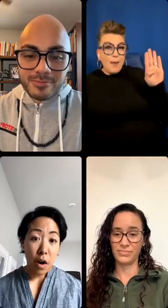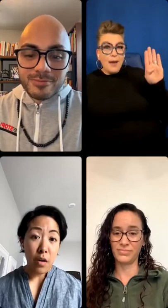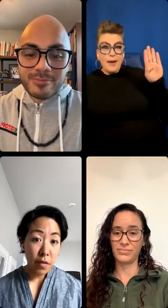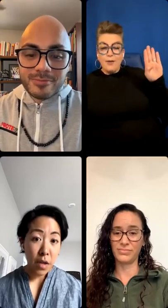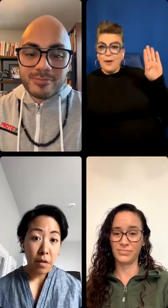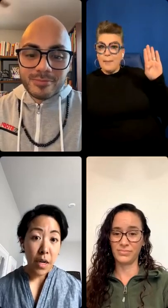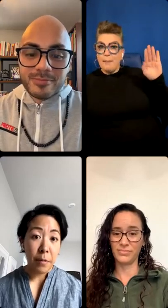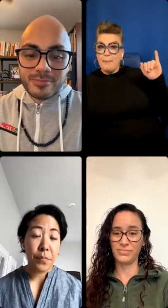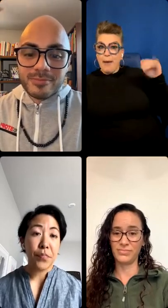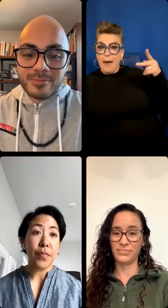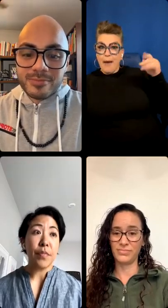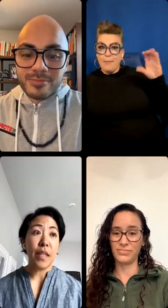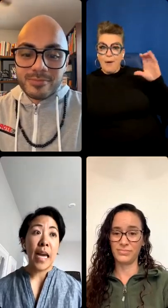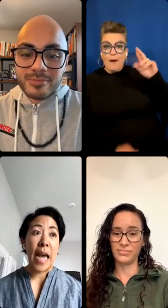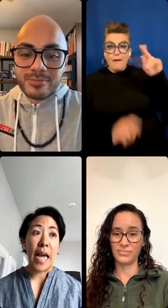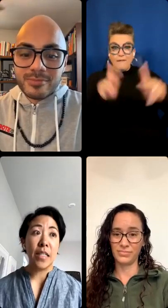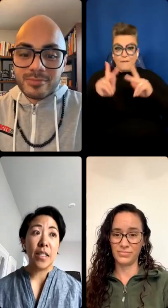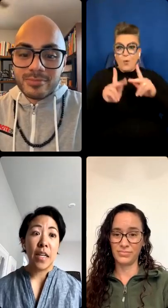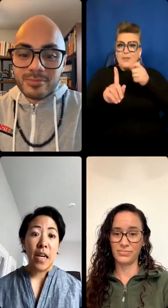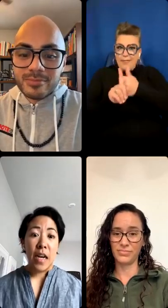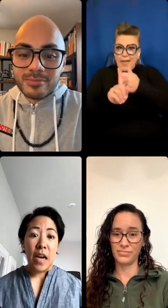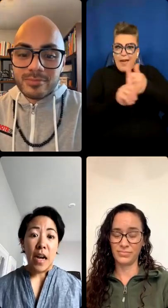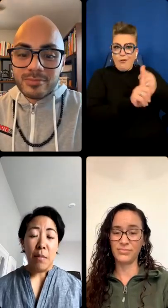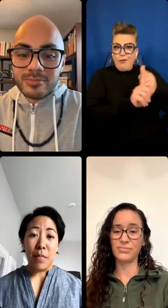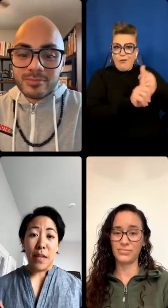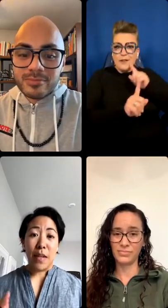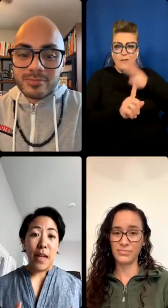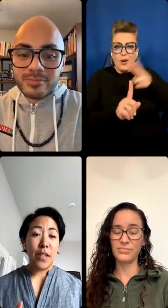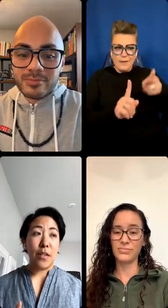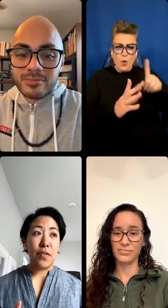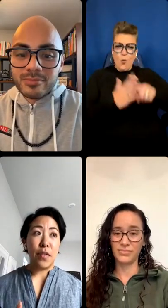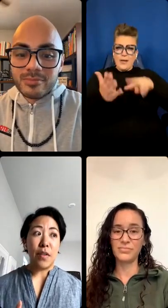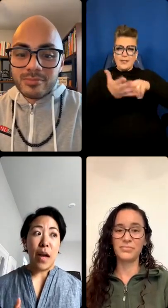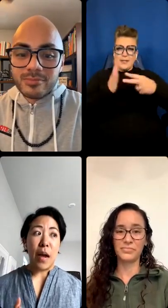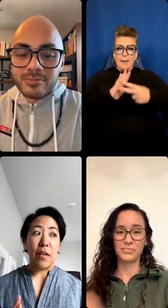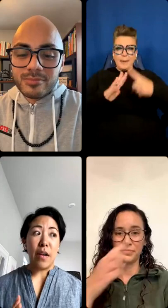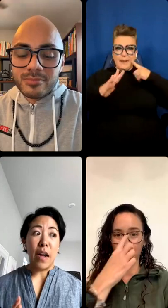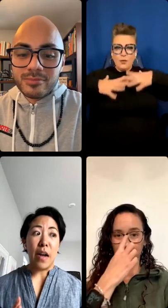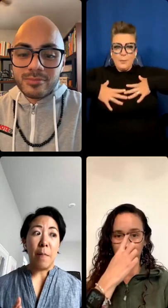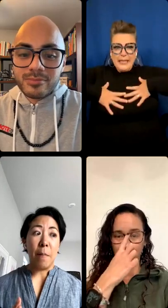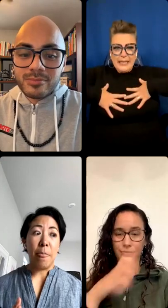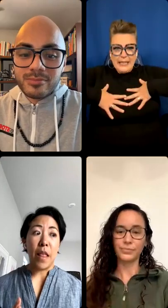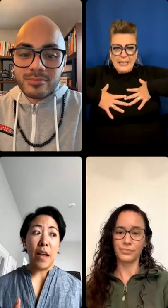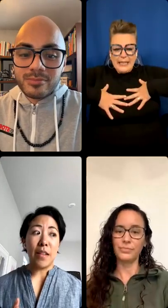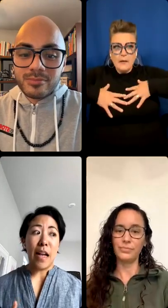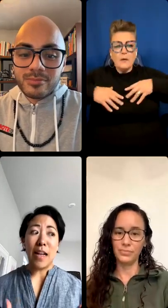deaf or hard of hearing, and kind of